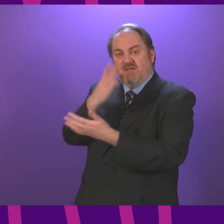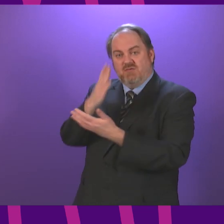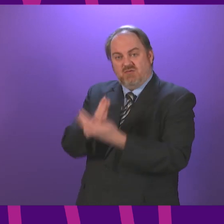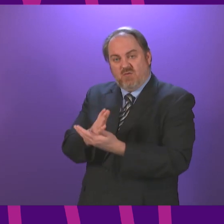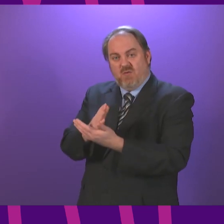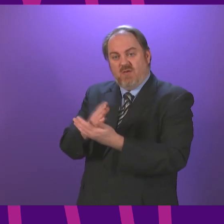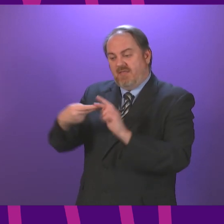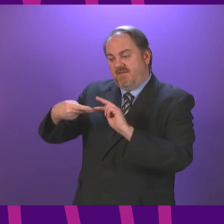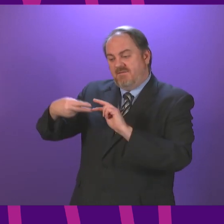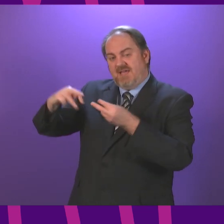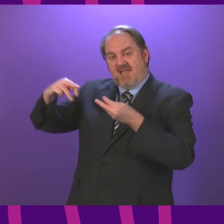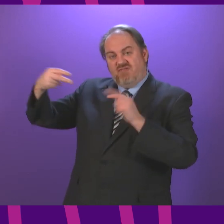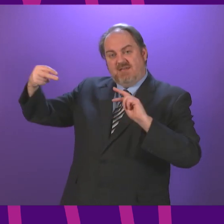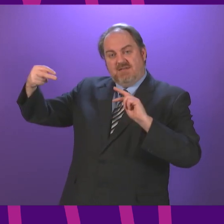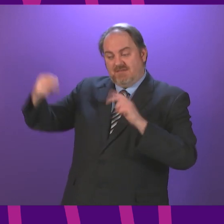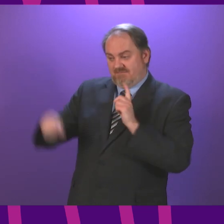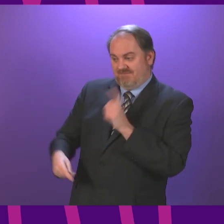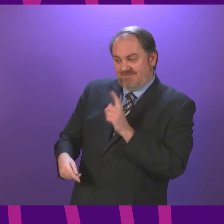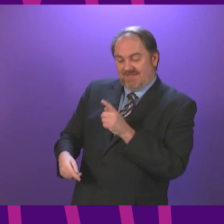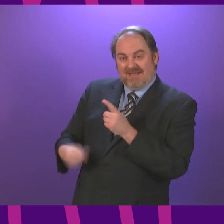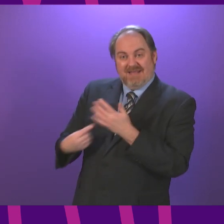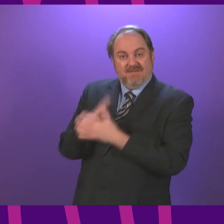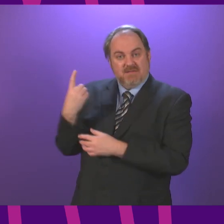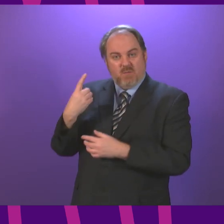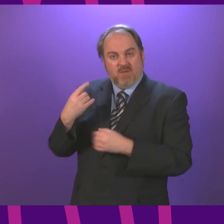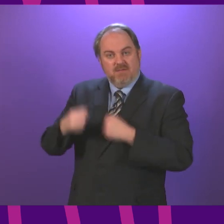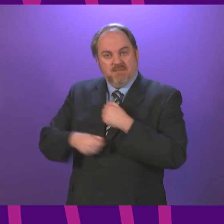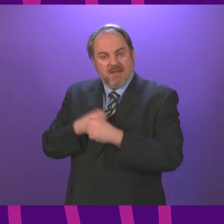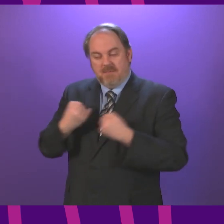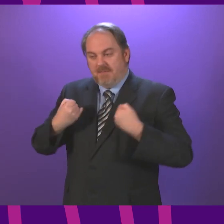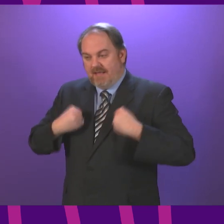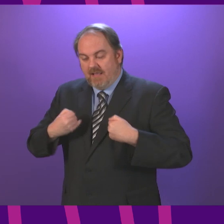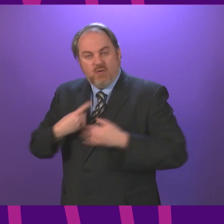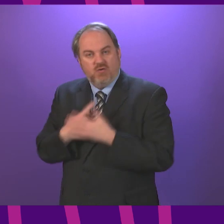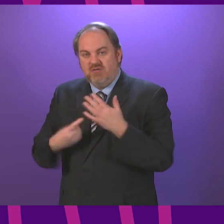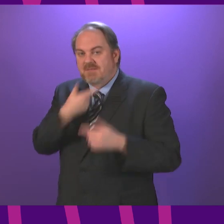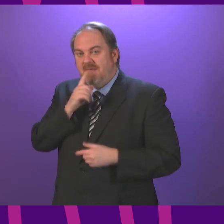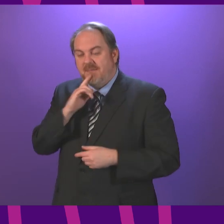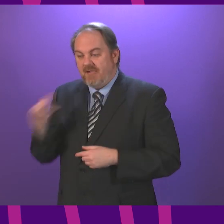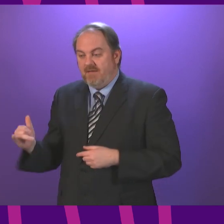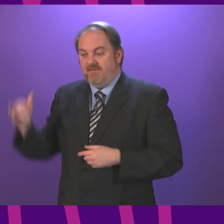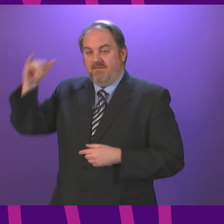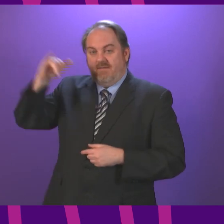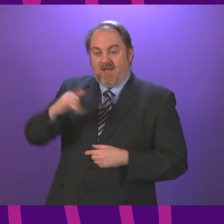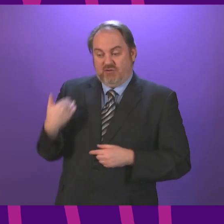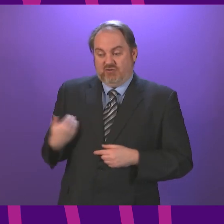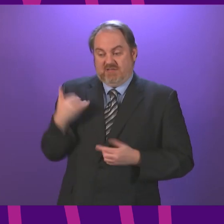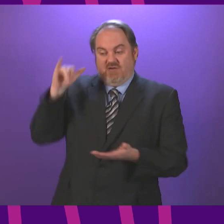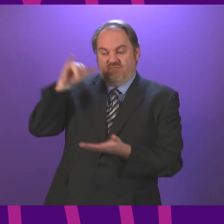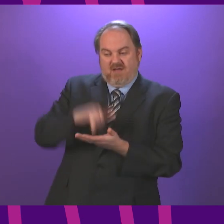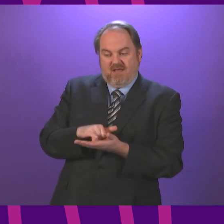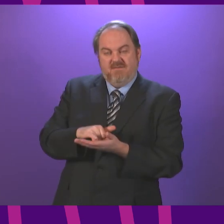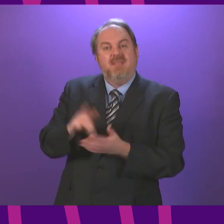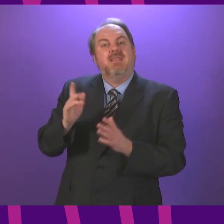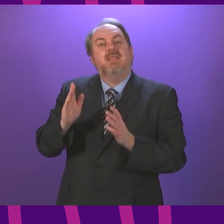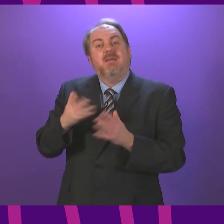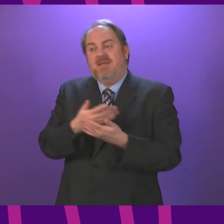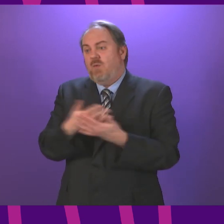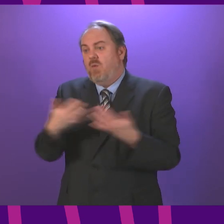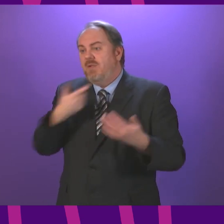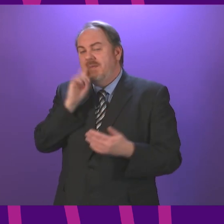important than ever that anyone developing symptoms, not just new arrivals, are able to access a test and are